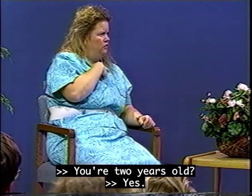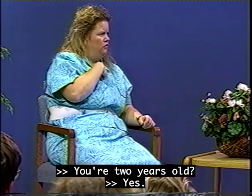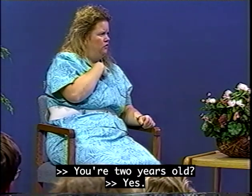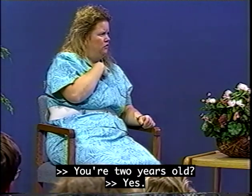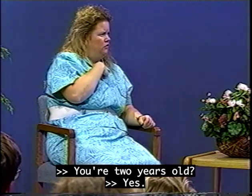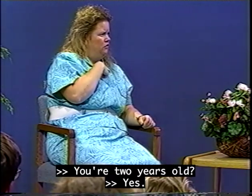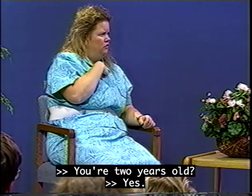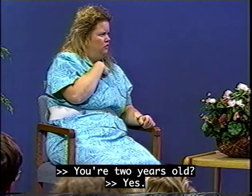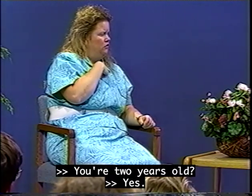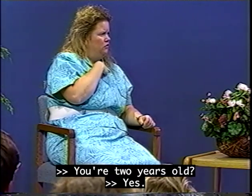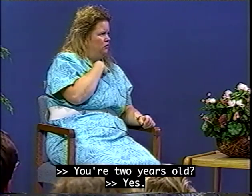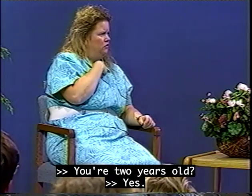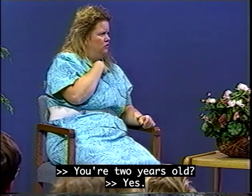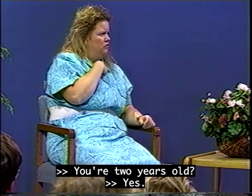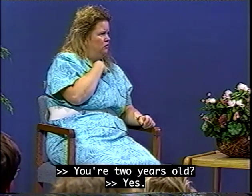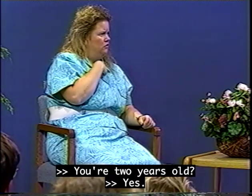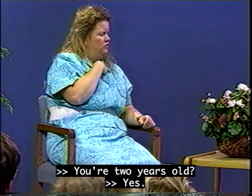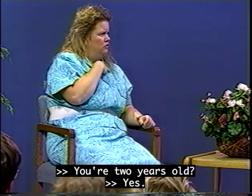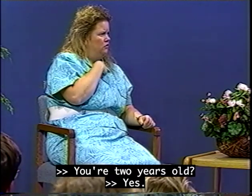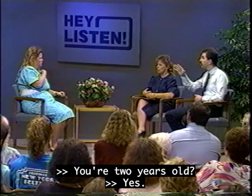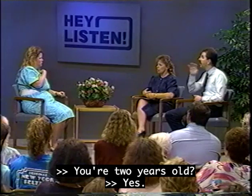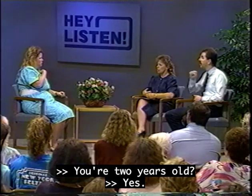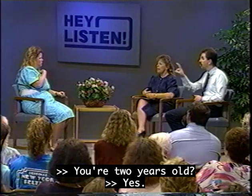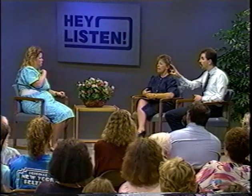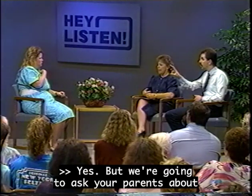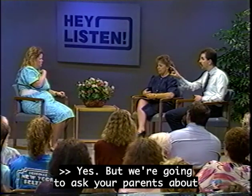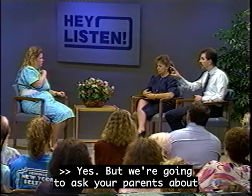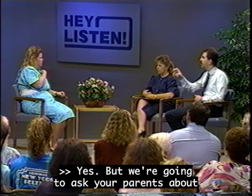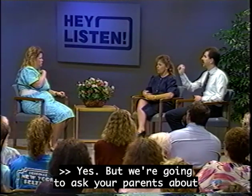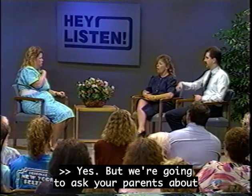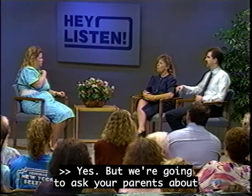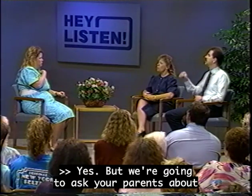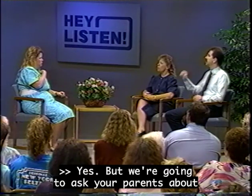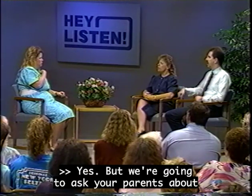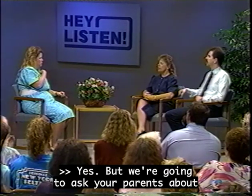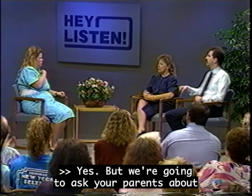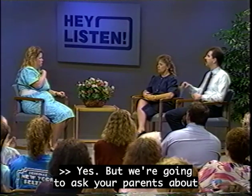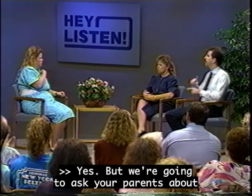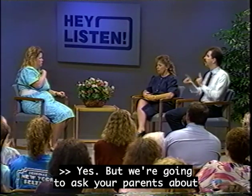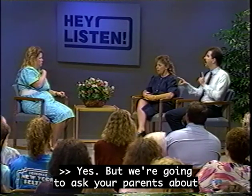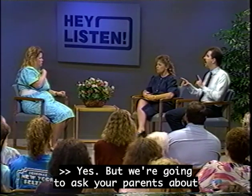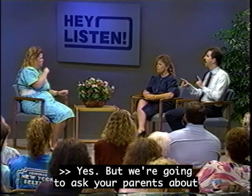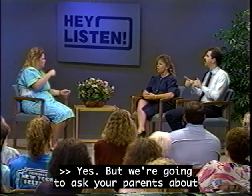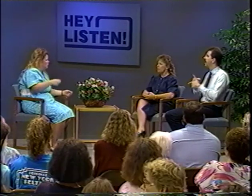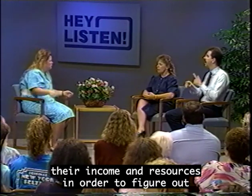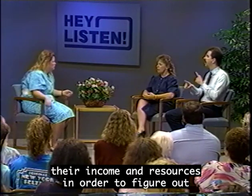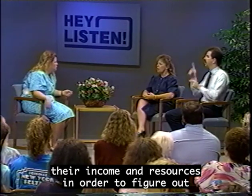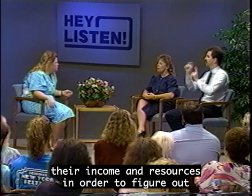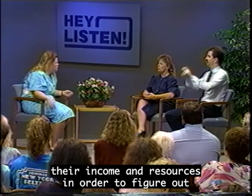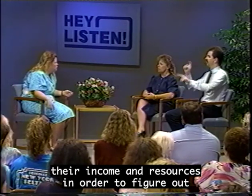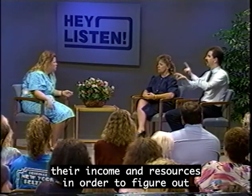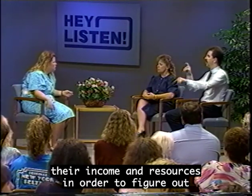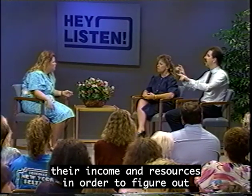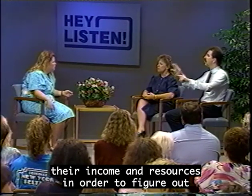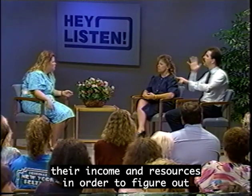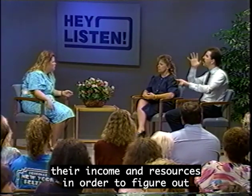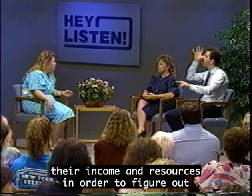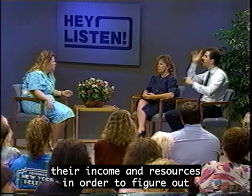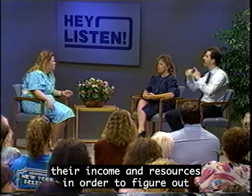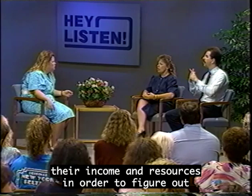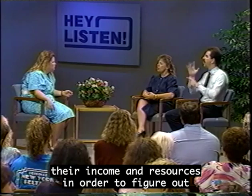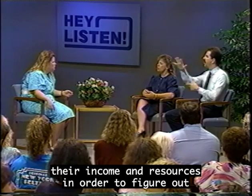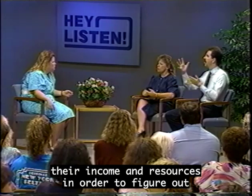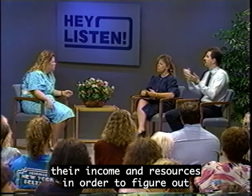my behalf? You're 2 years old? Yes. Yes, but we're going to ask your parents about their income and